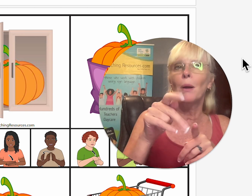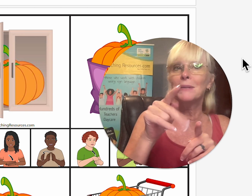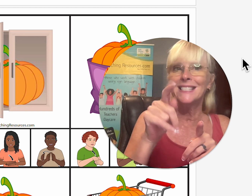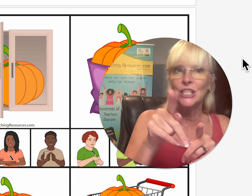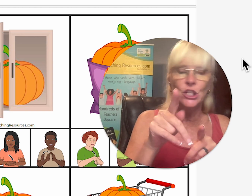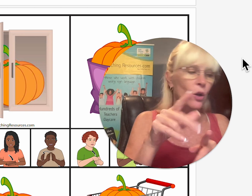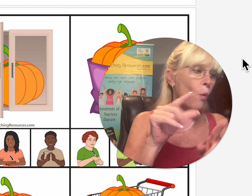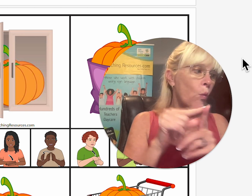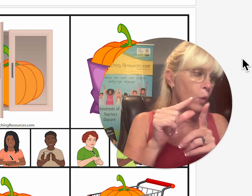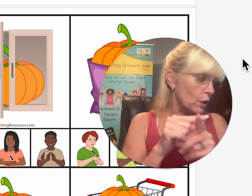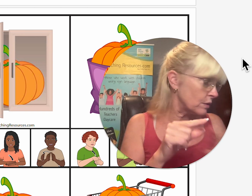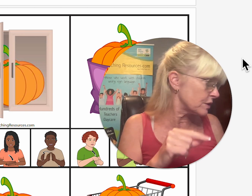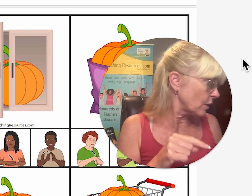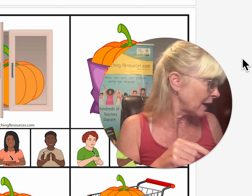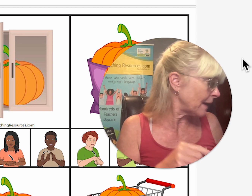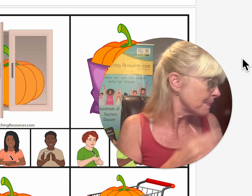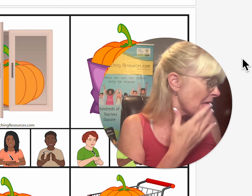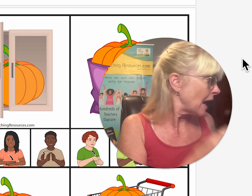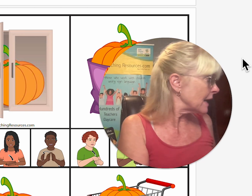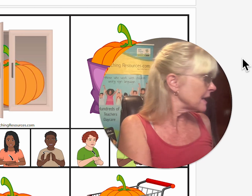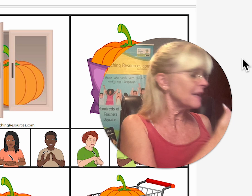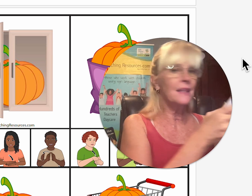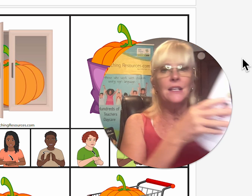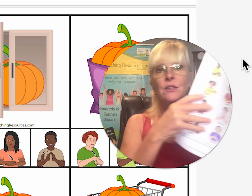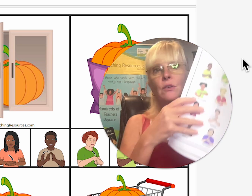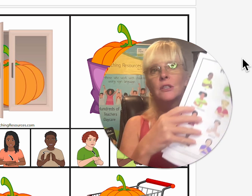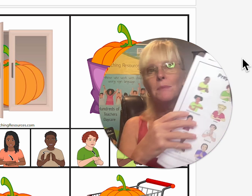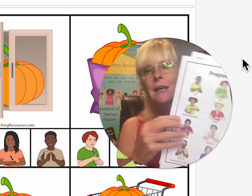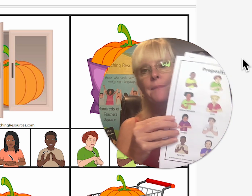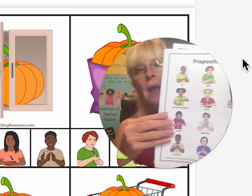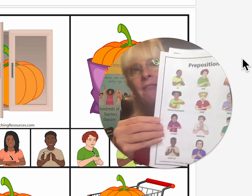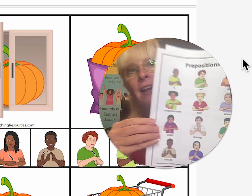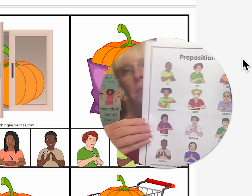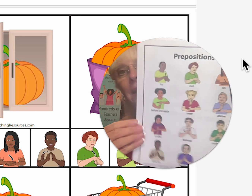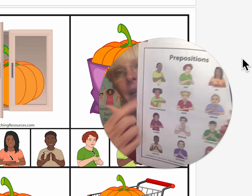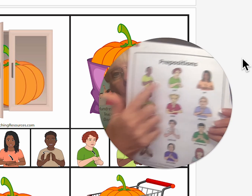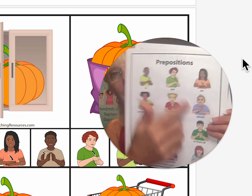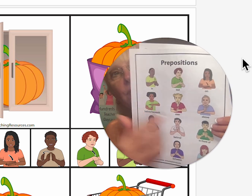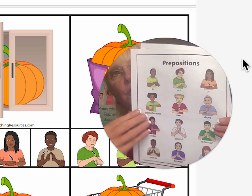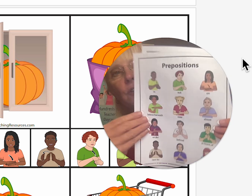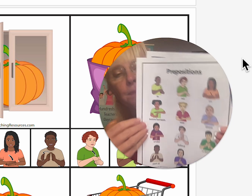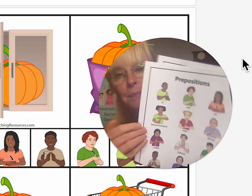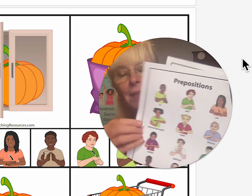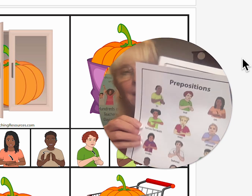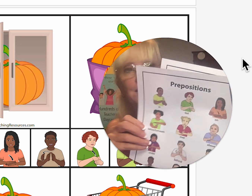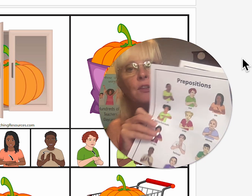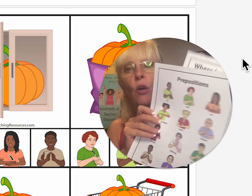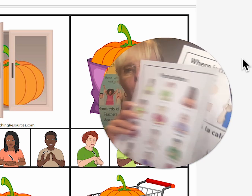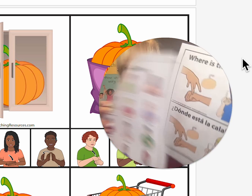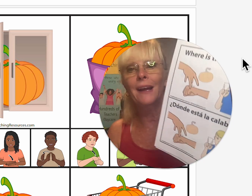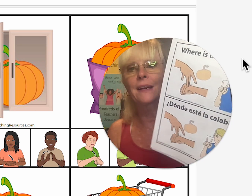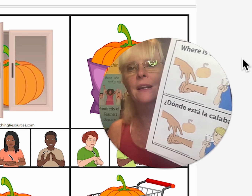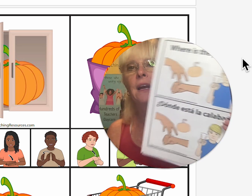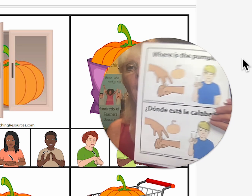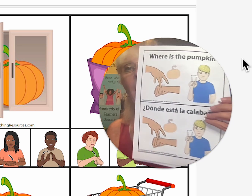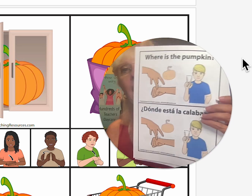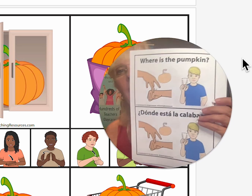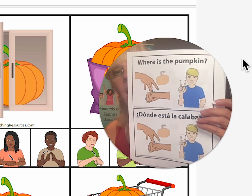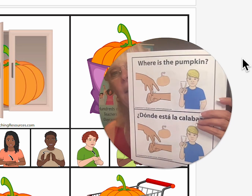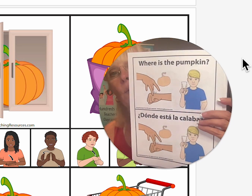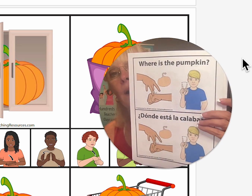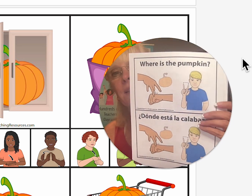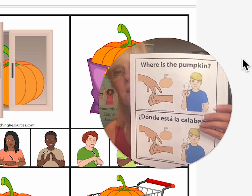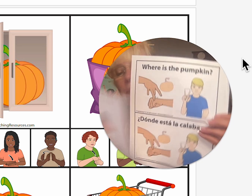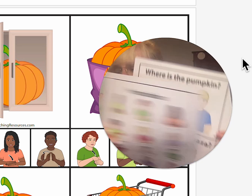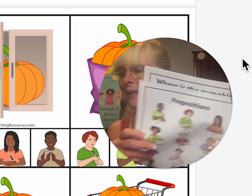their preposition words, okay? And again, these are going to be available like in a poster. This is a whole packet.